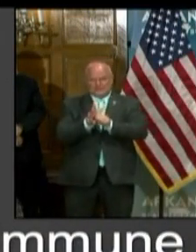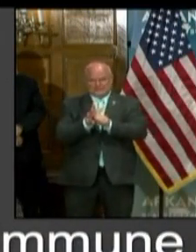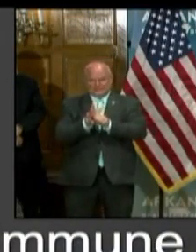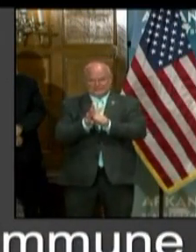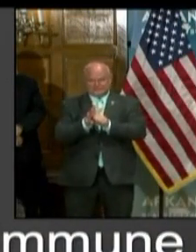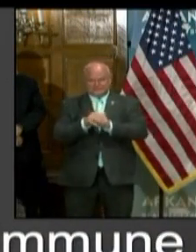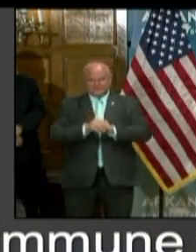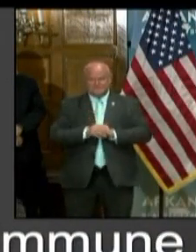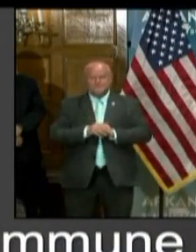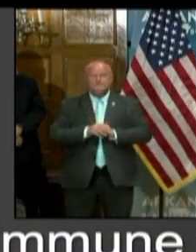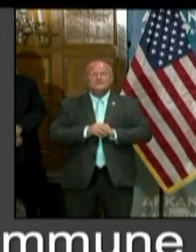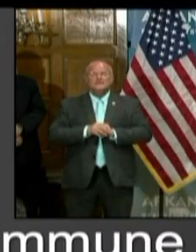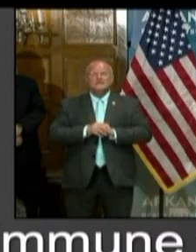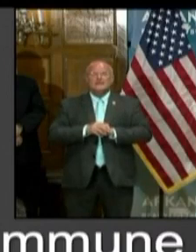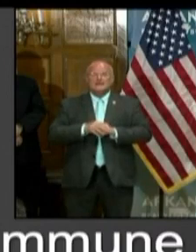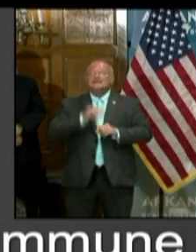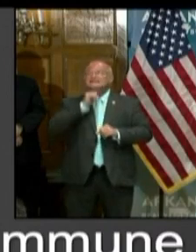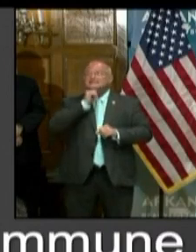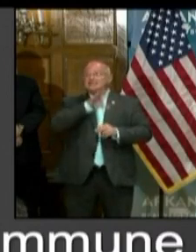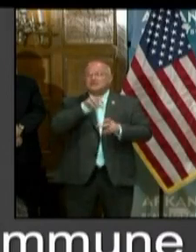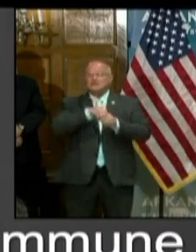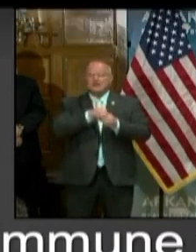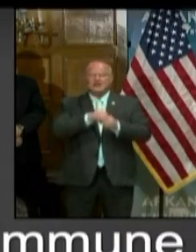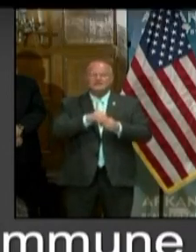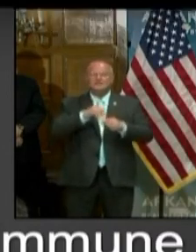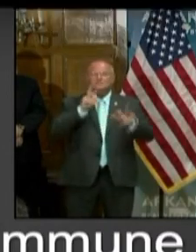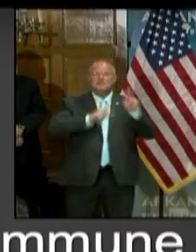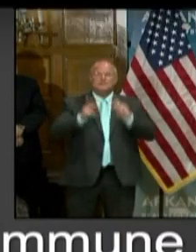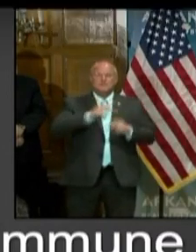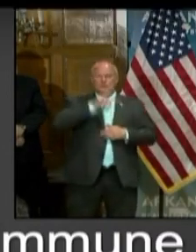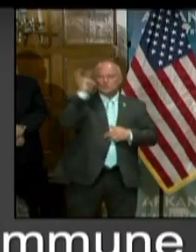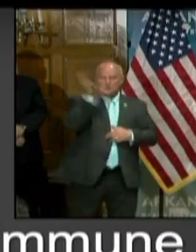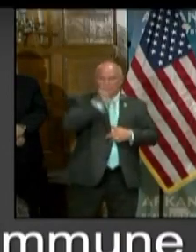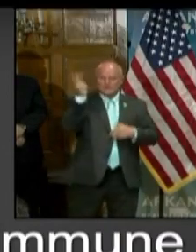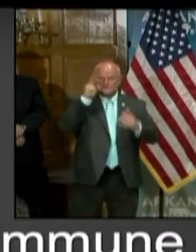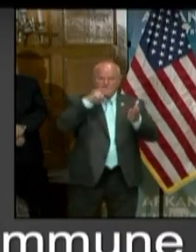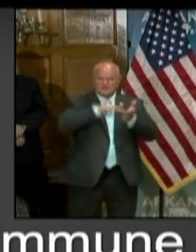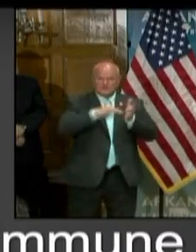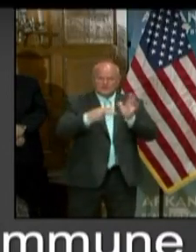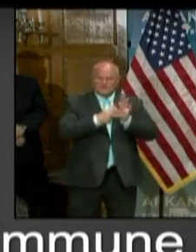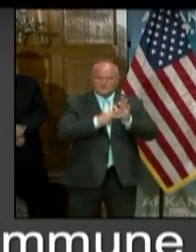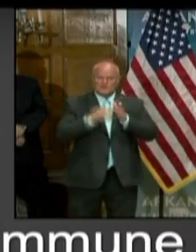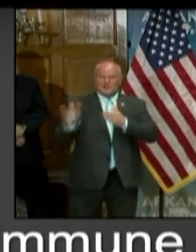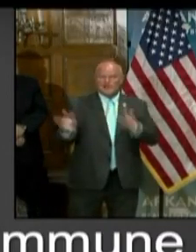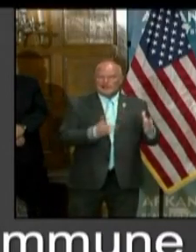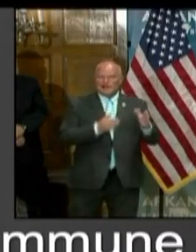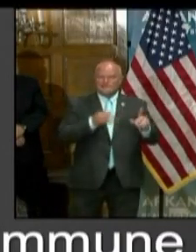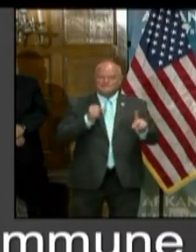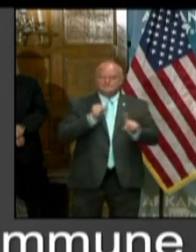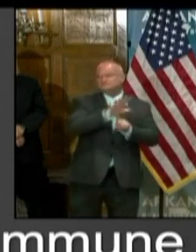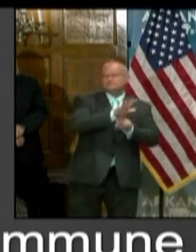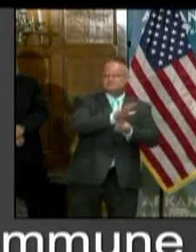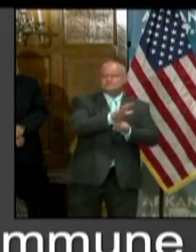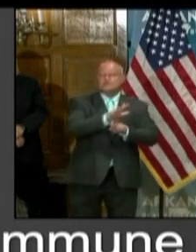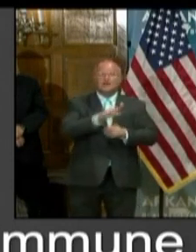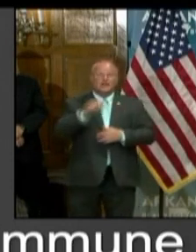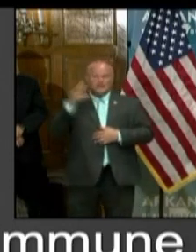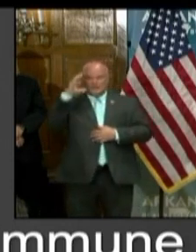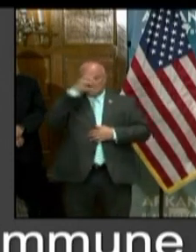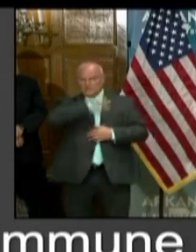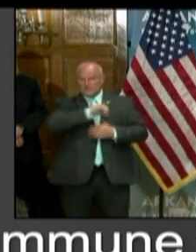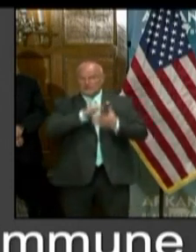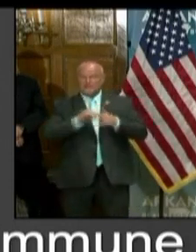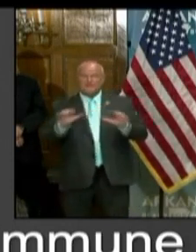COVID-19. The immunity does not apply to willful, reckless, or intentional misconduct, and there is a presumption that